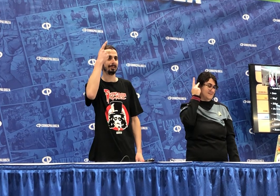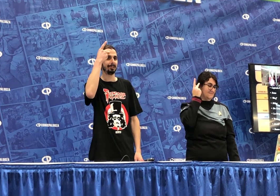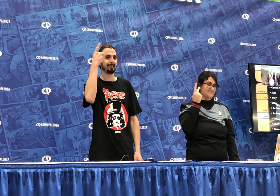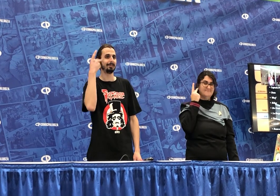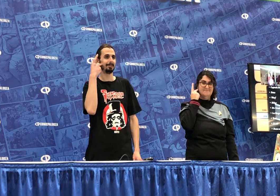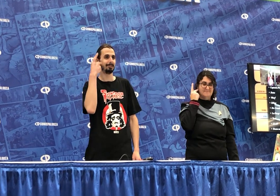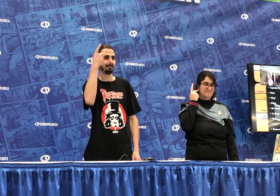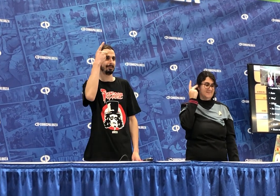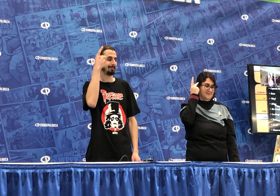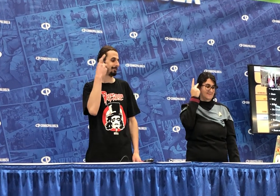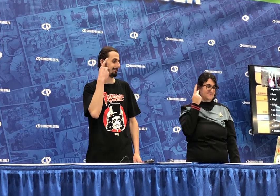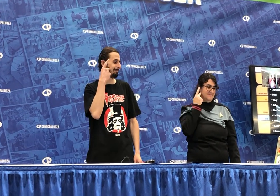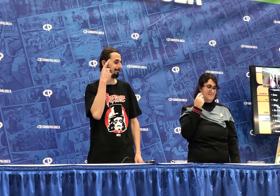Major Kira.